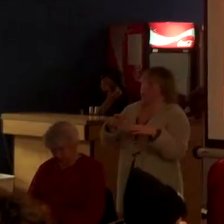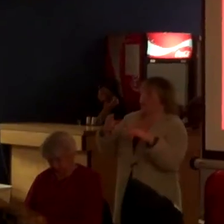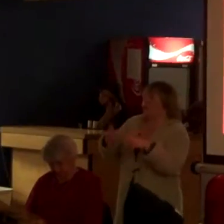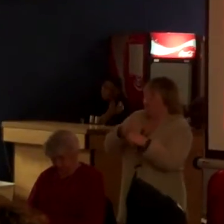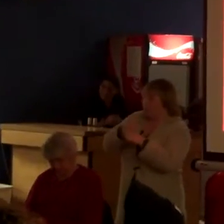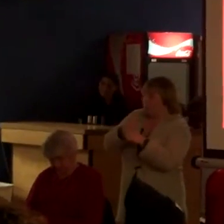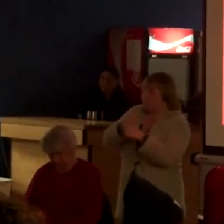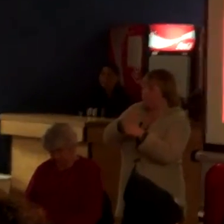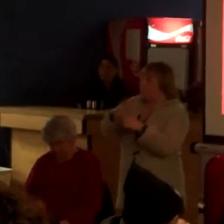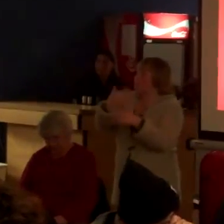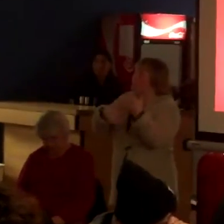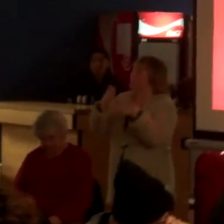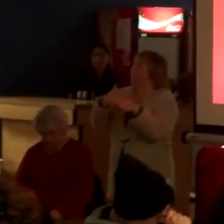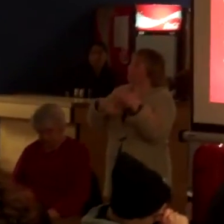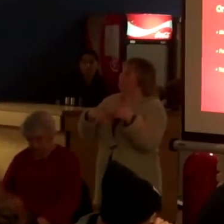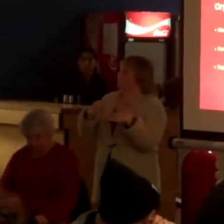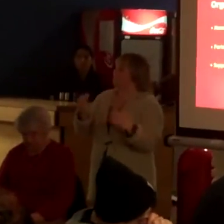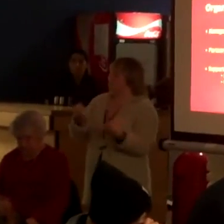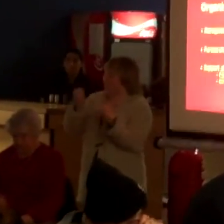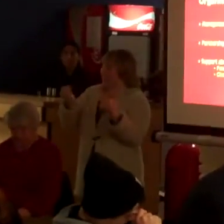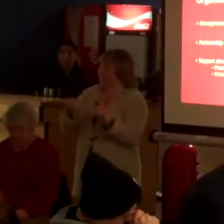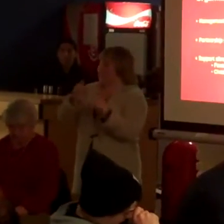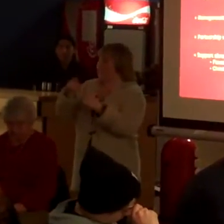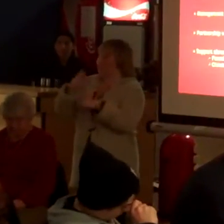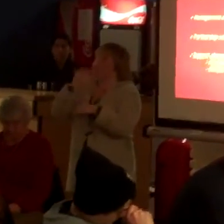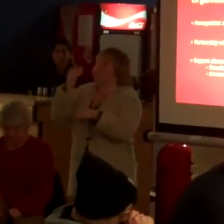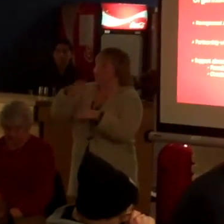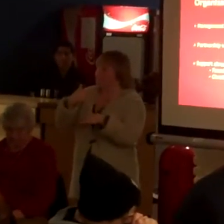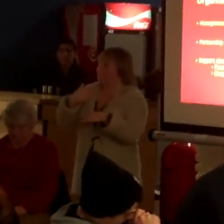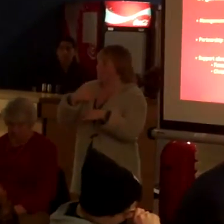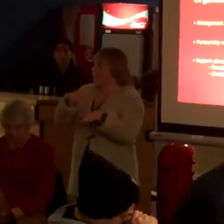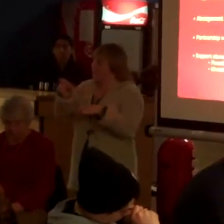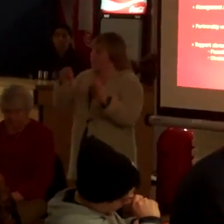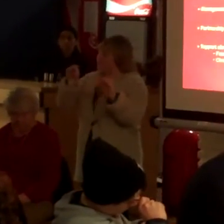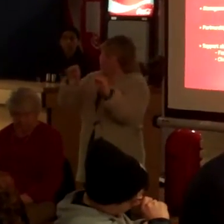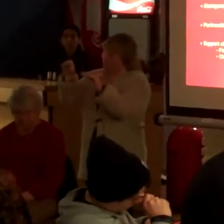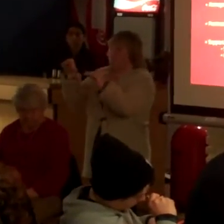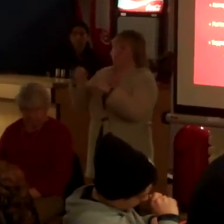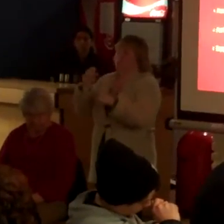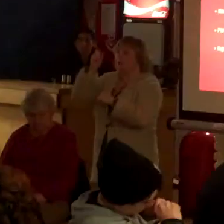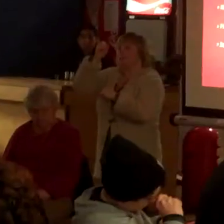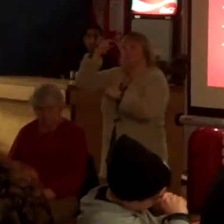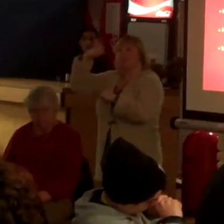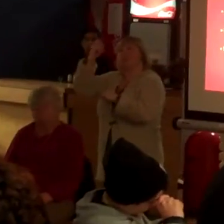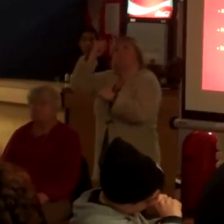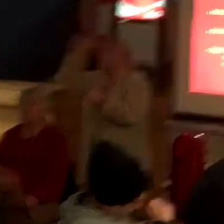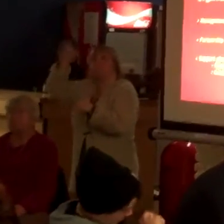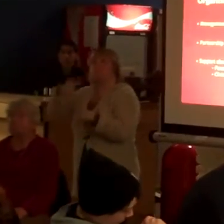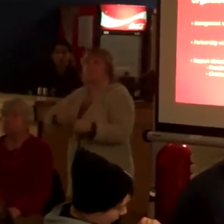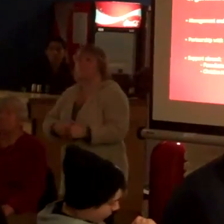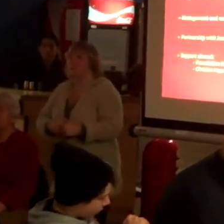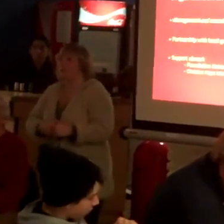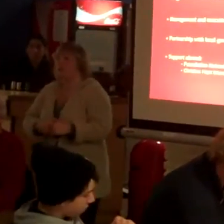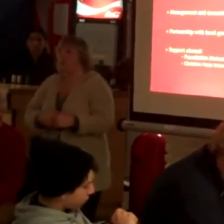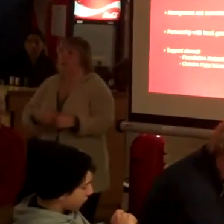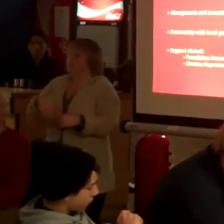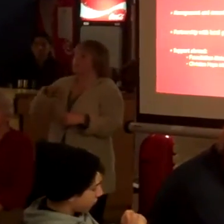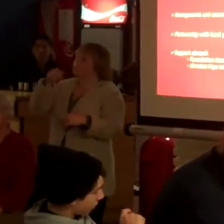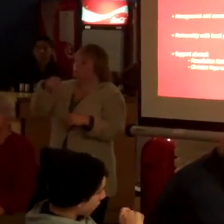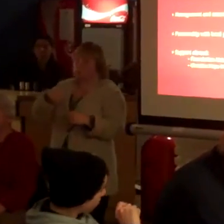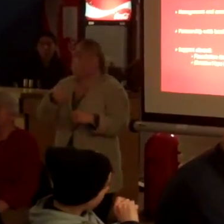where trainings for the young people skills will be done. But also, now we are privileged